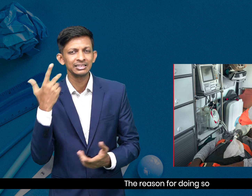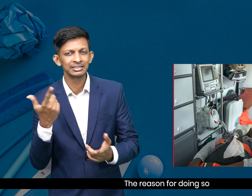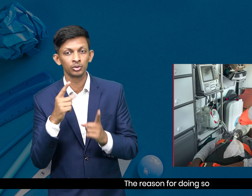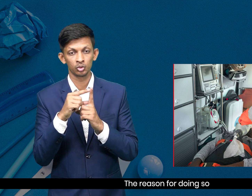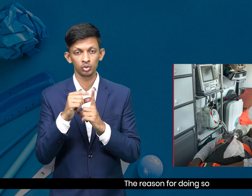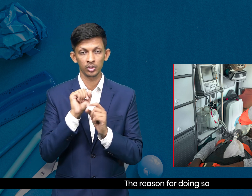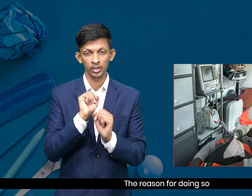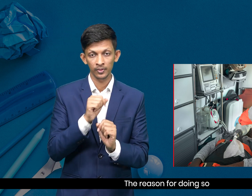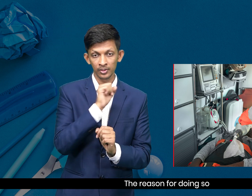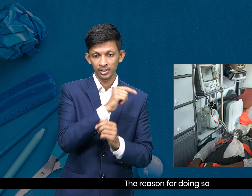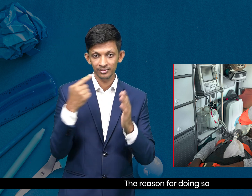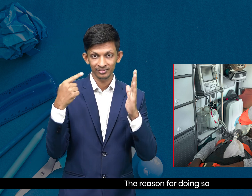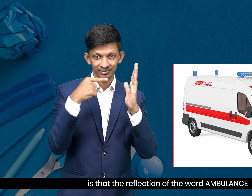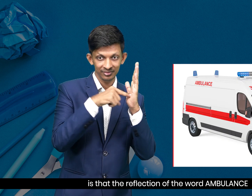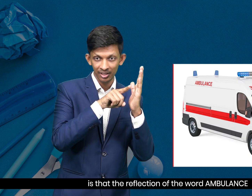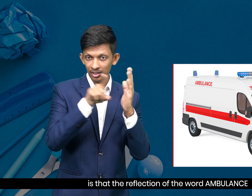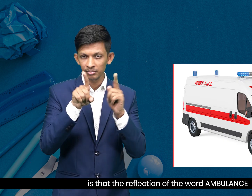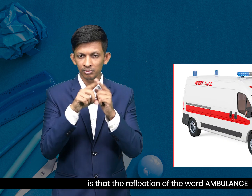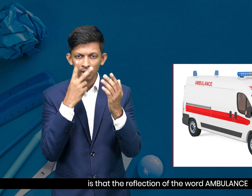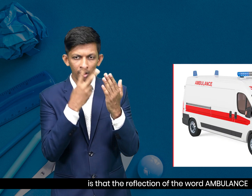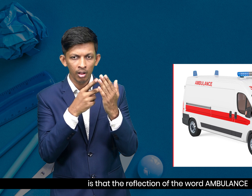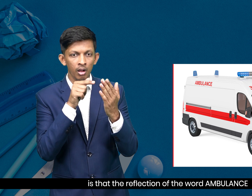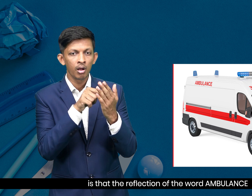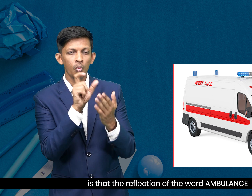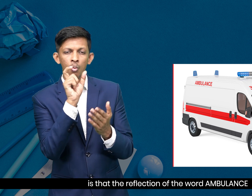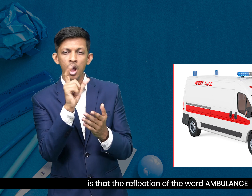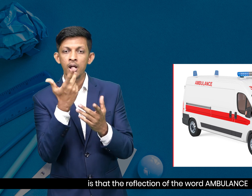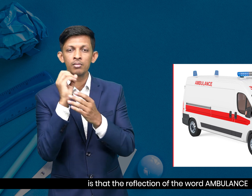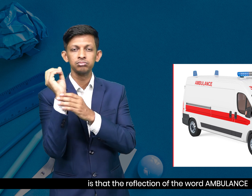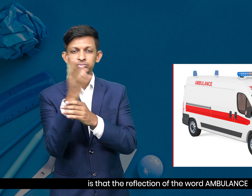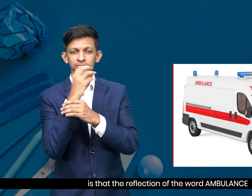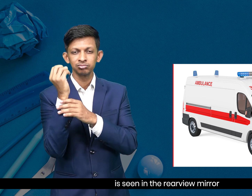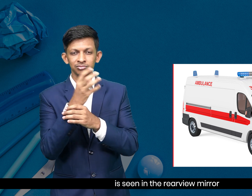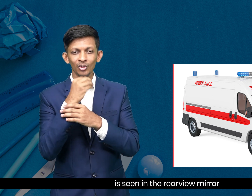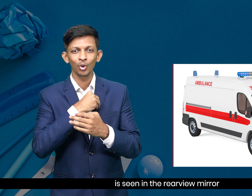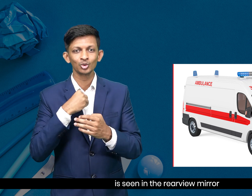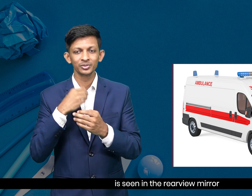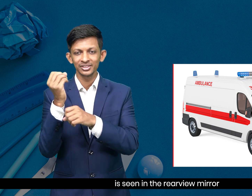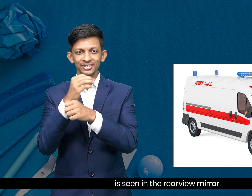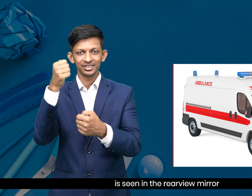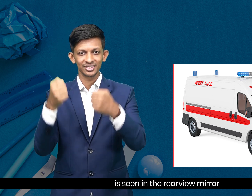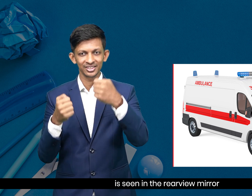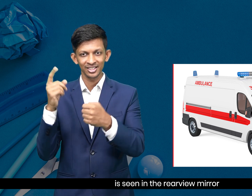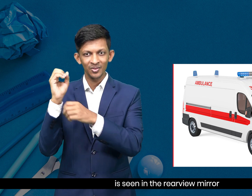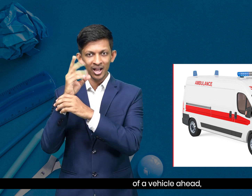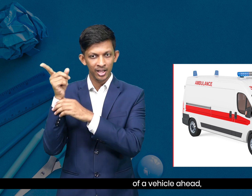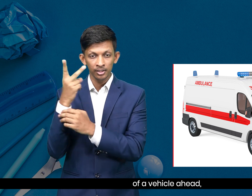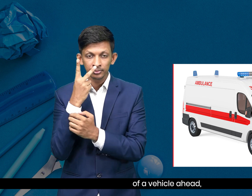The reason for doing so is that the reflection of the word ambulance is seen in the rear view mirror of a vehicle